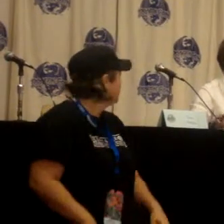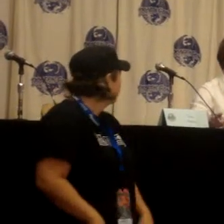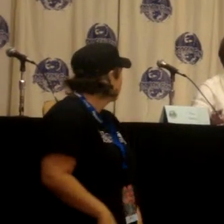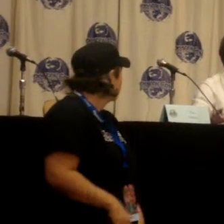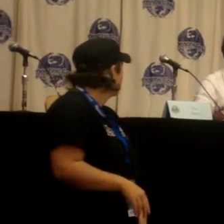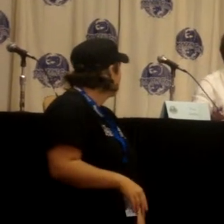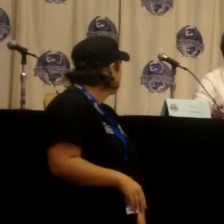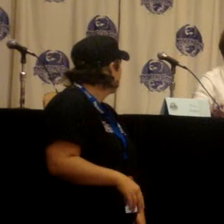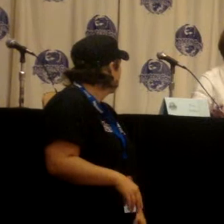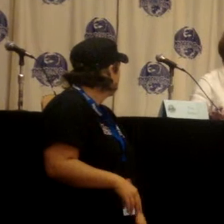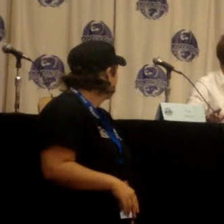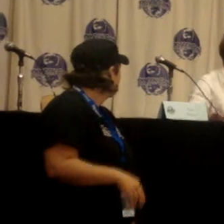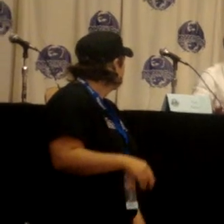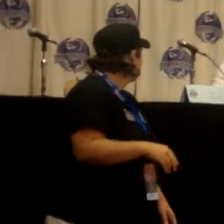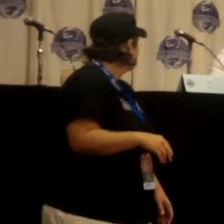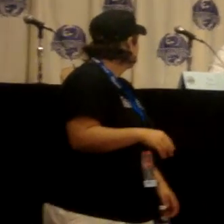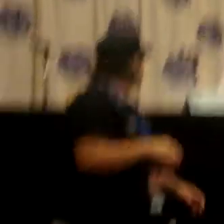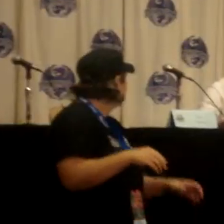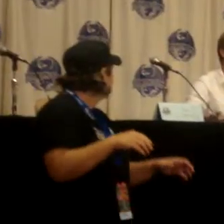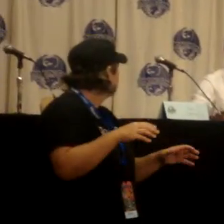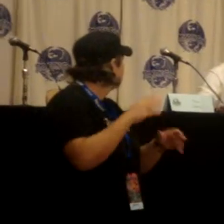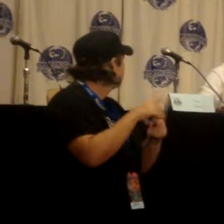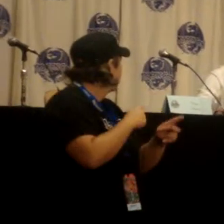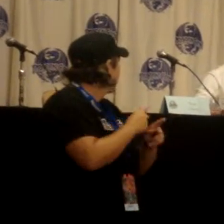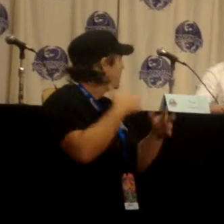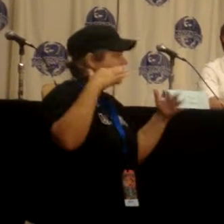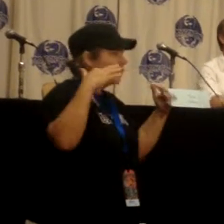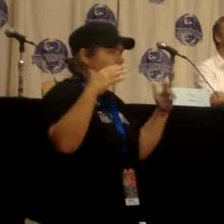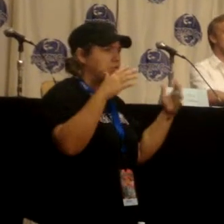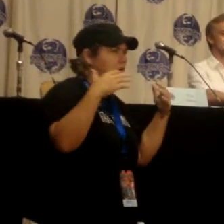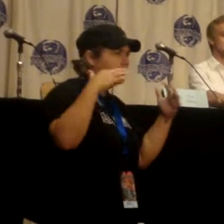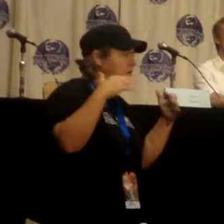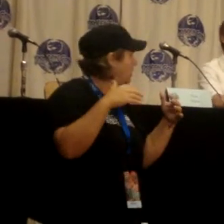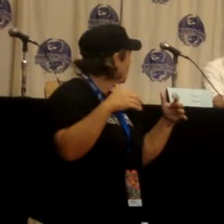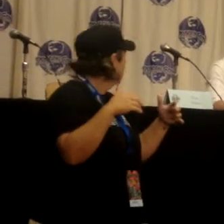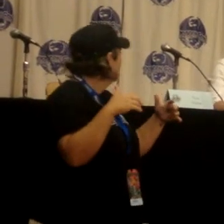down? Christ, is it just me, or do I feel exceptional now? Thank you. I'm trying